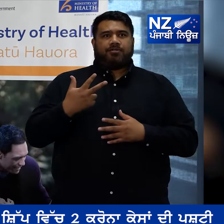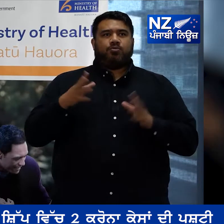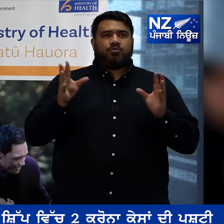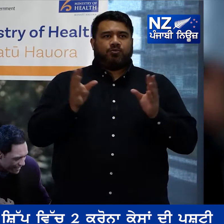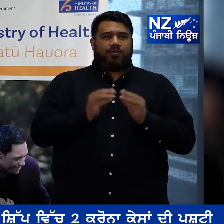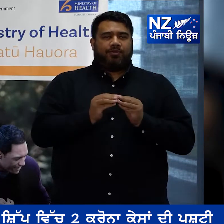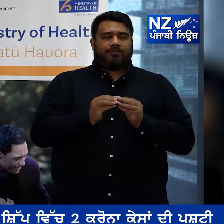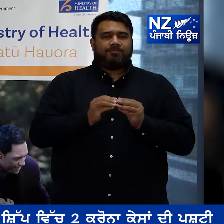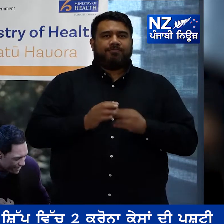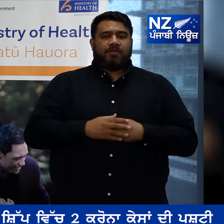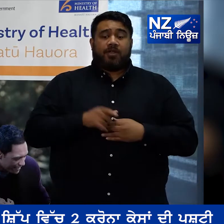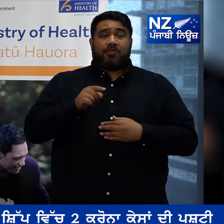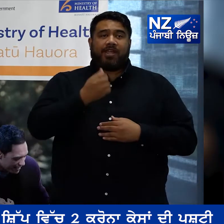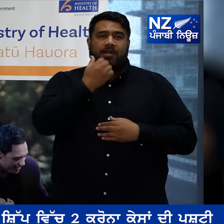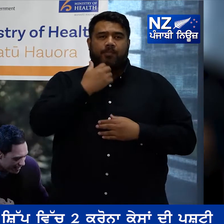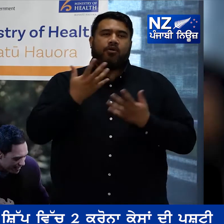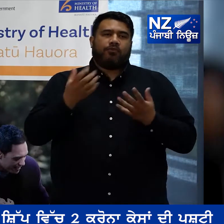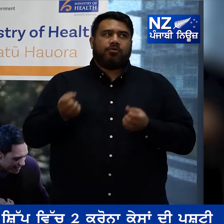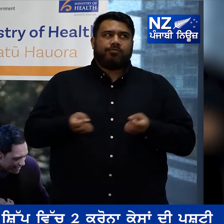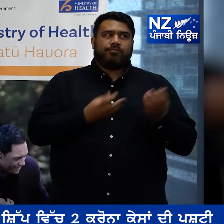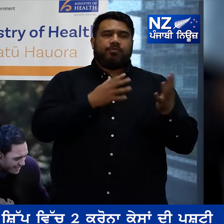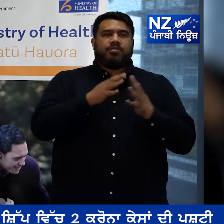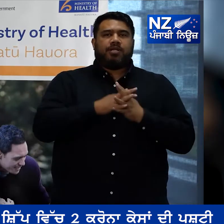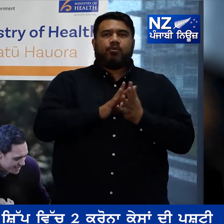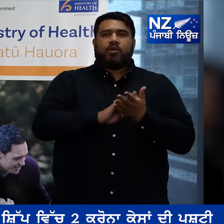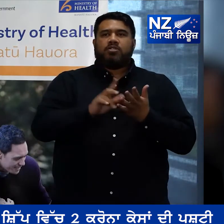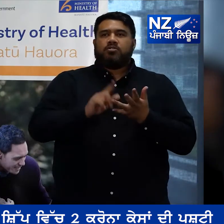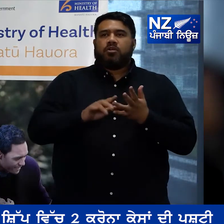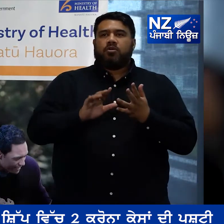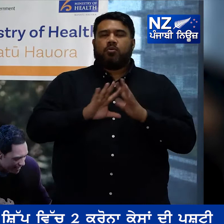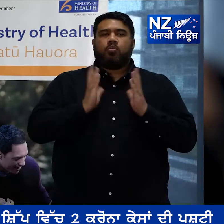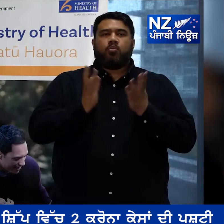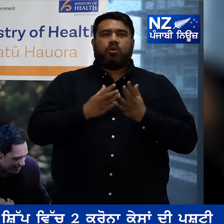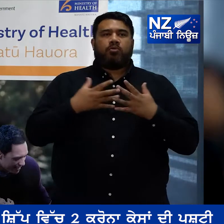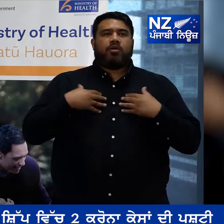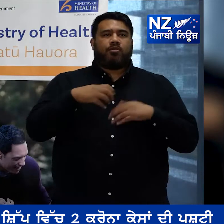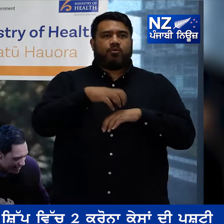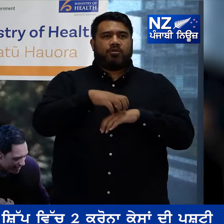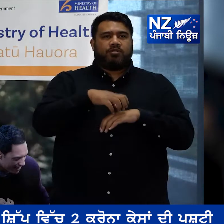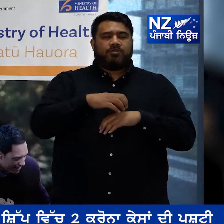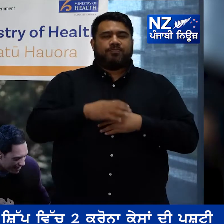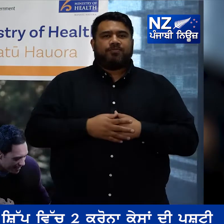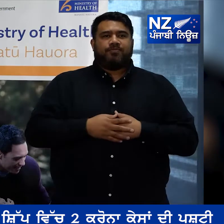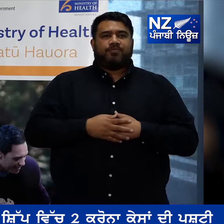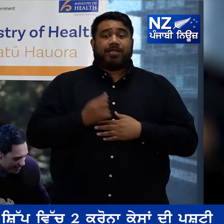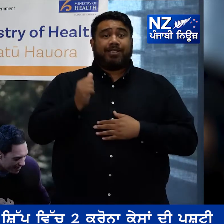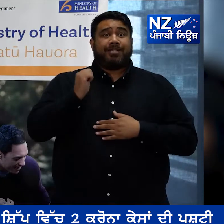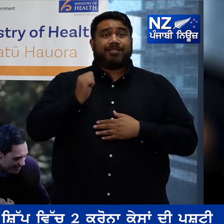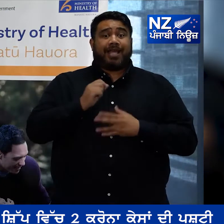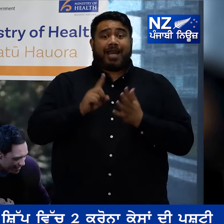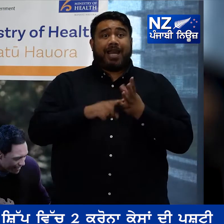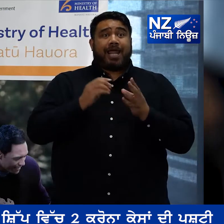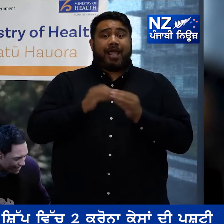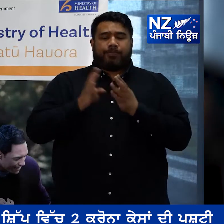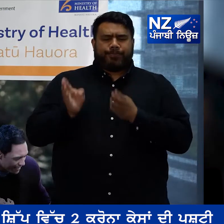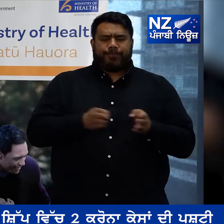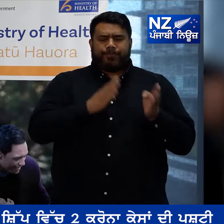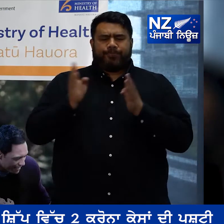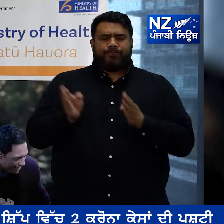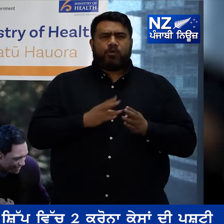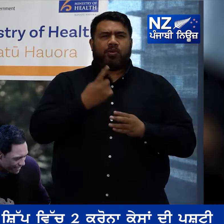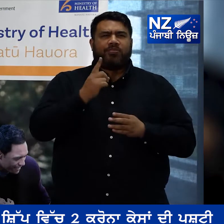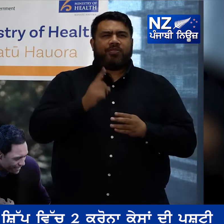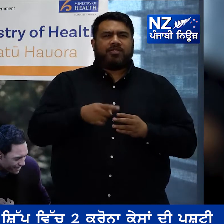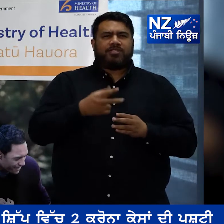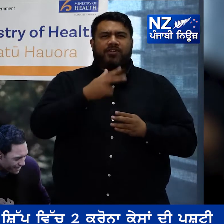which we will report of course to the WHO. Yesterday our labs processed 7,083 tests and